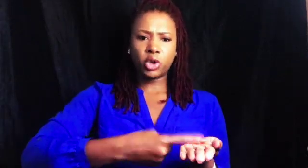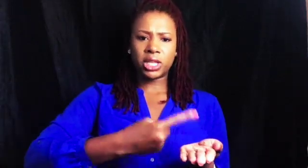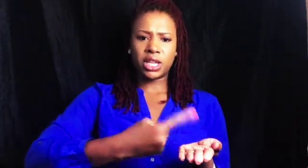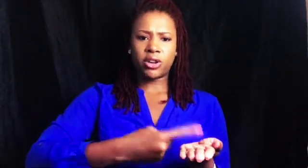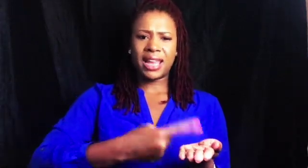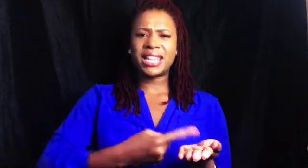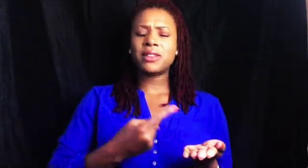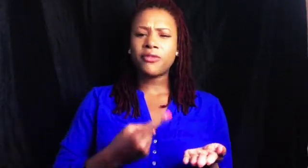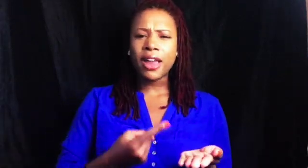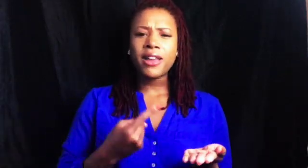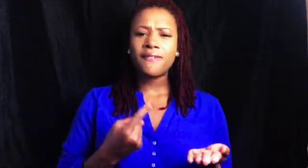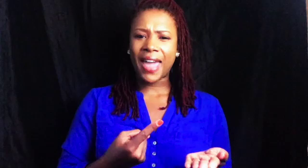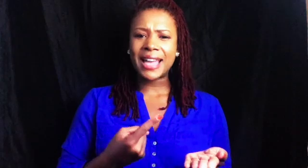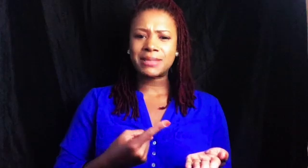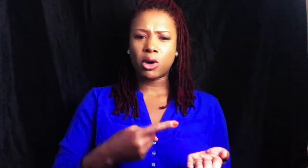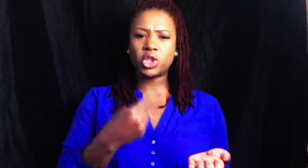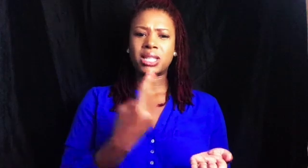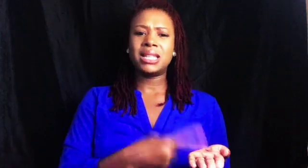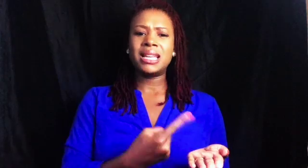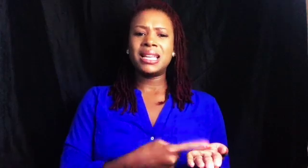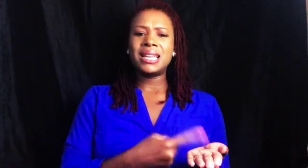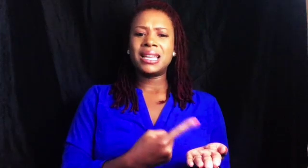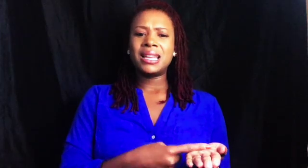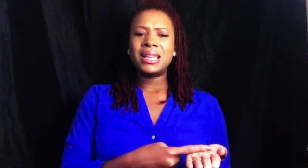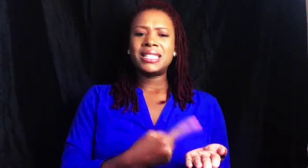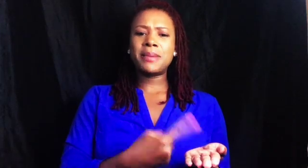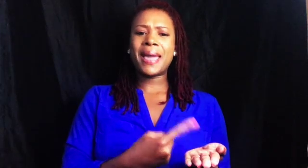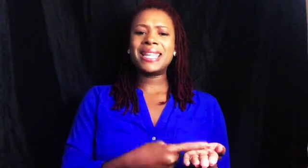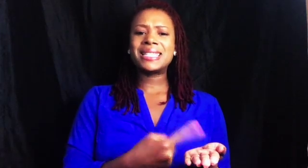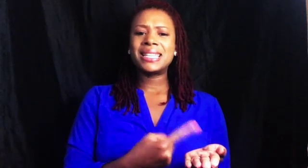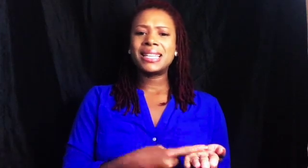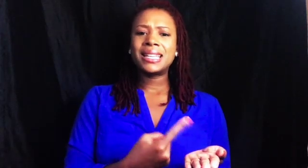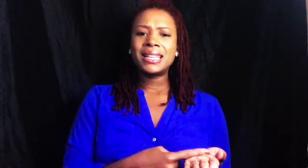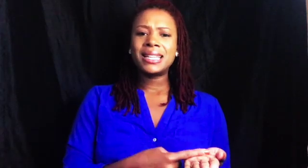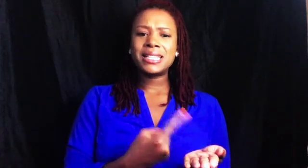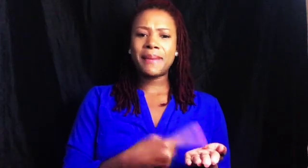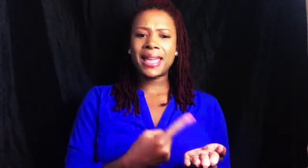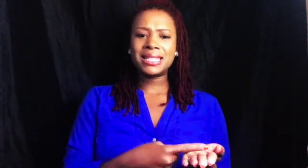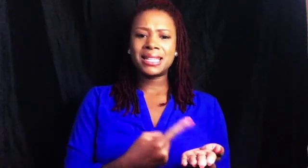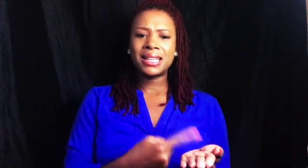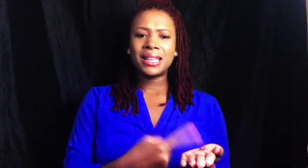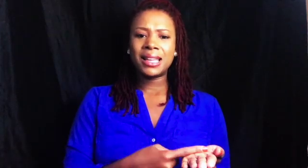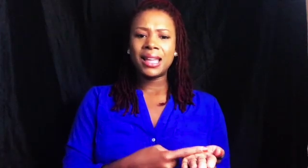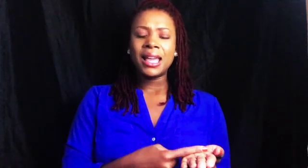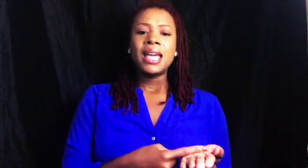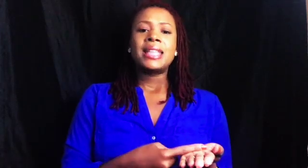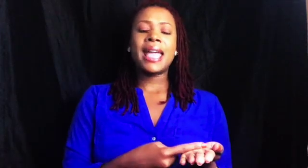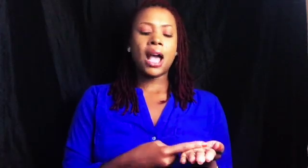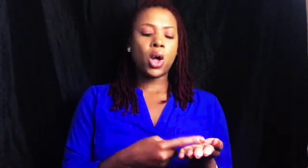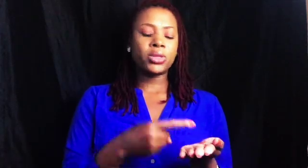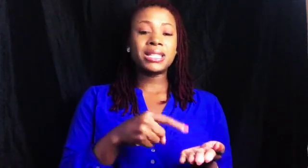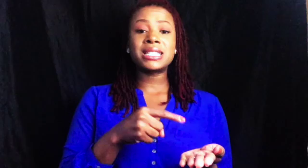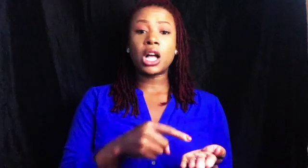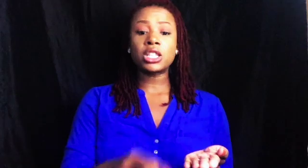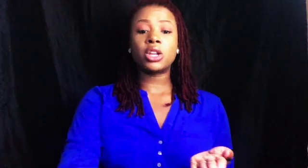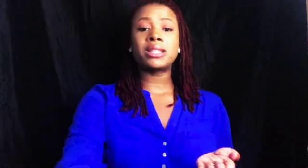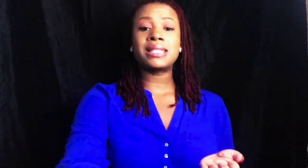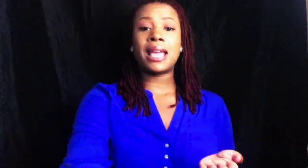in your hand. It's a very fast motion. Debate, debate. Now, this is also the same